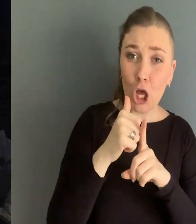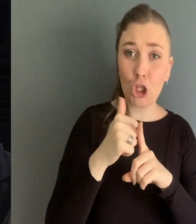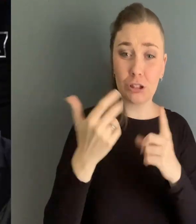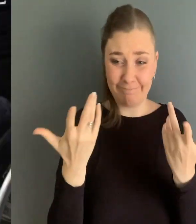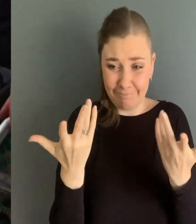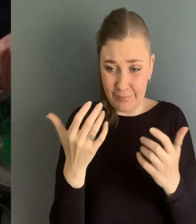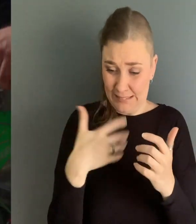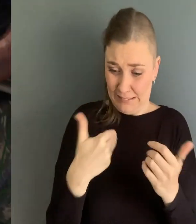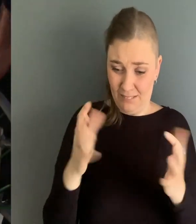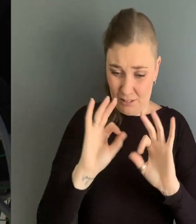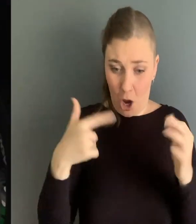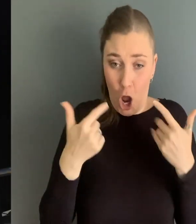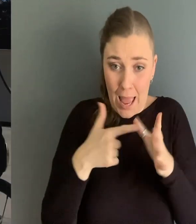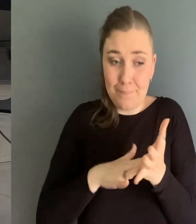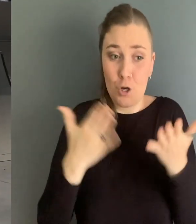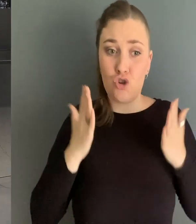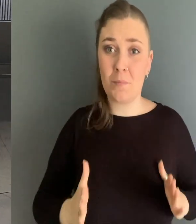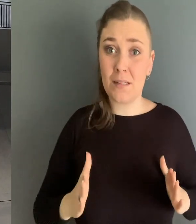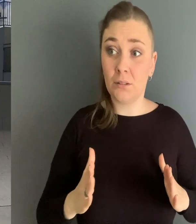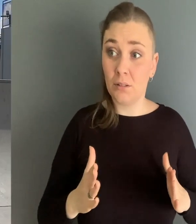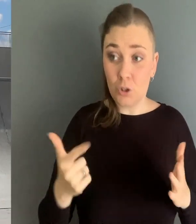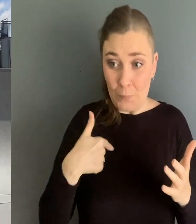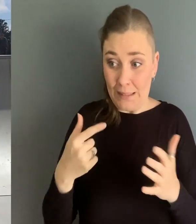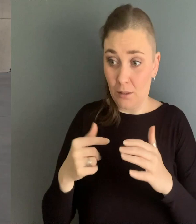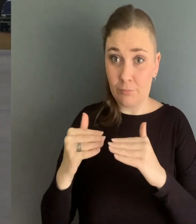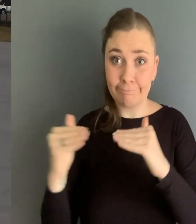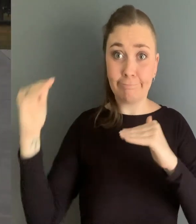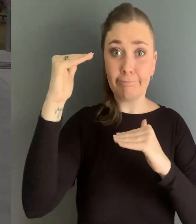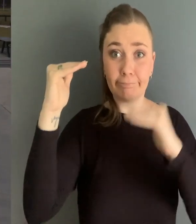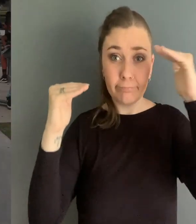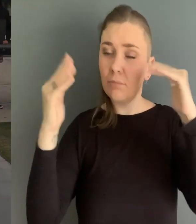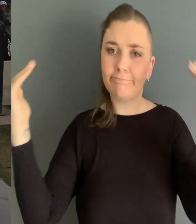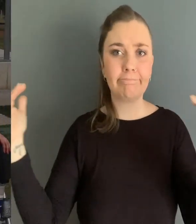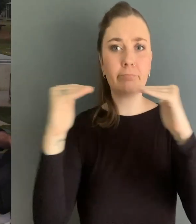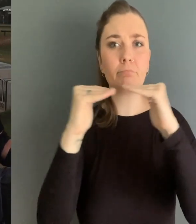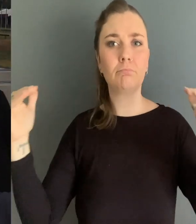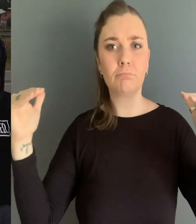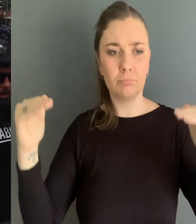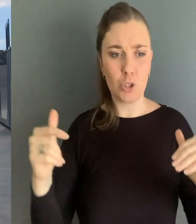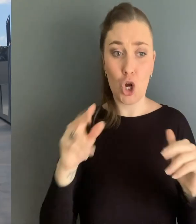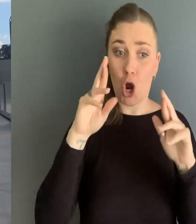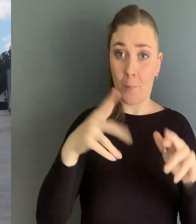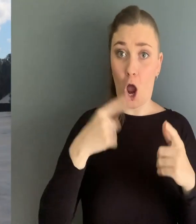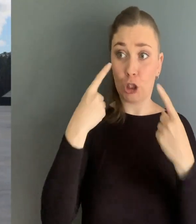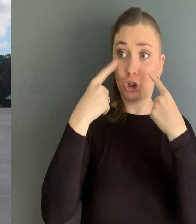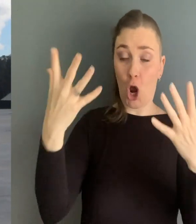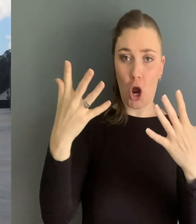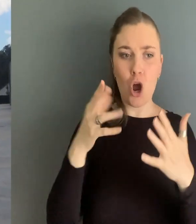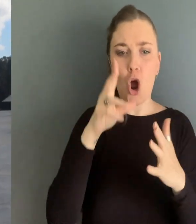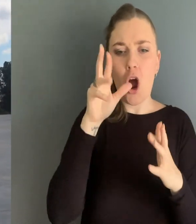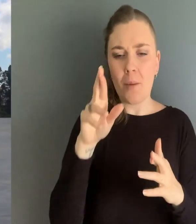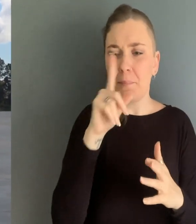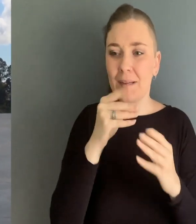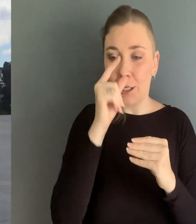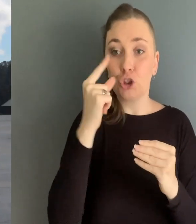human and it doesn't mean we should be treated as any less human i hope what i do demonstrates that people with disabilities are capable